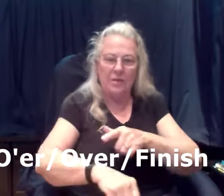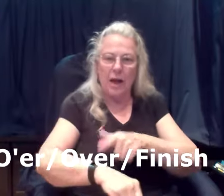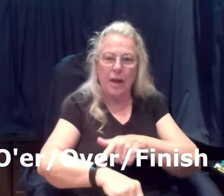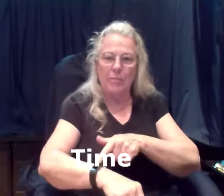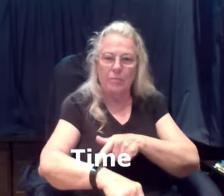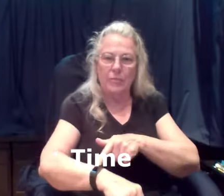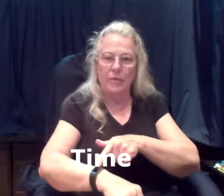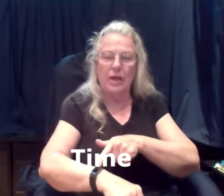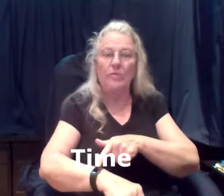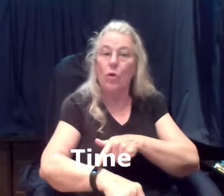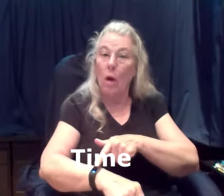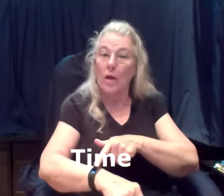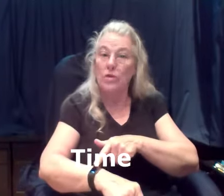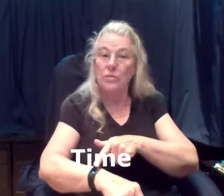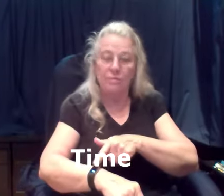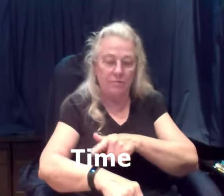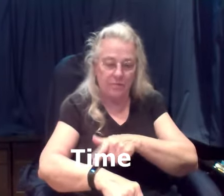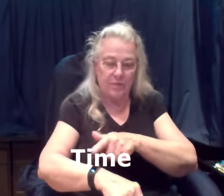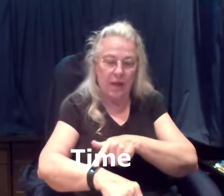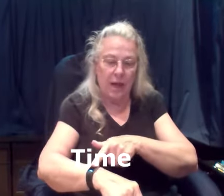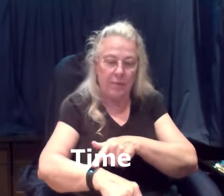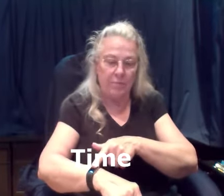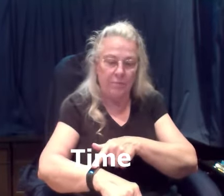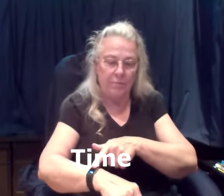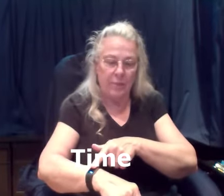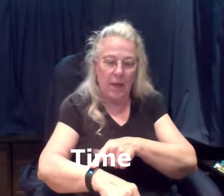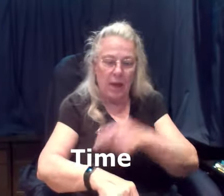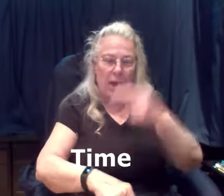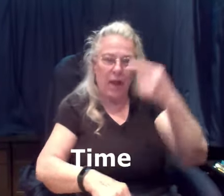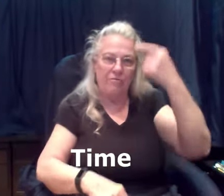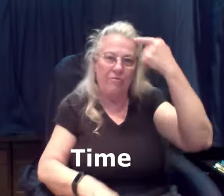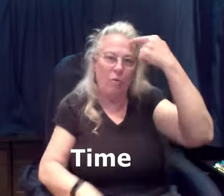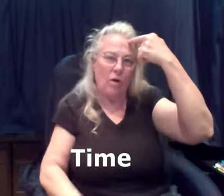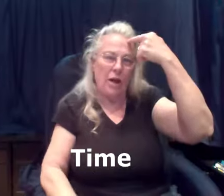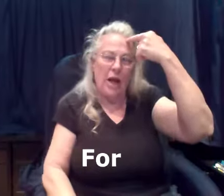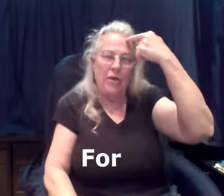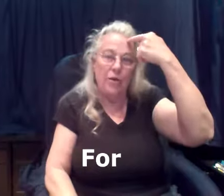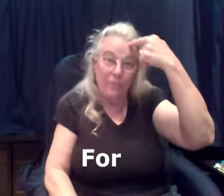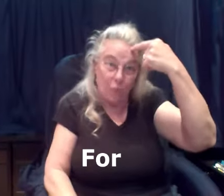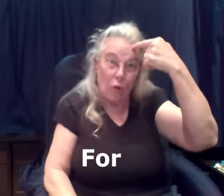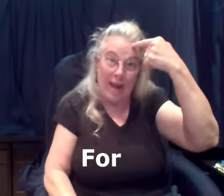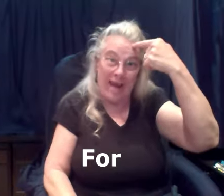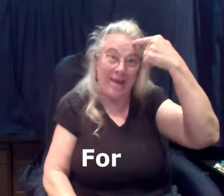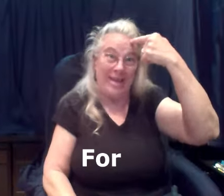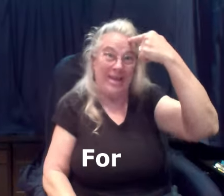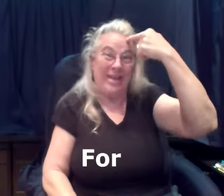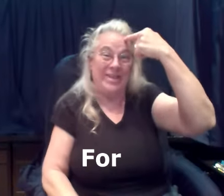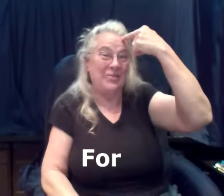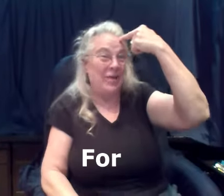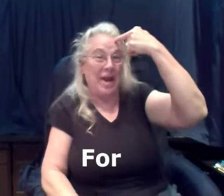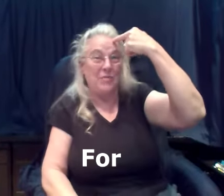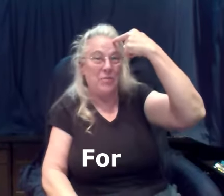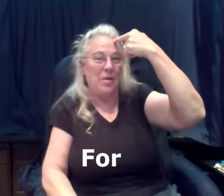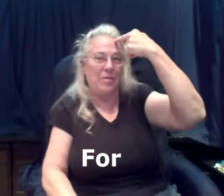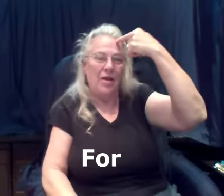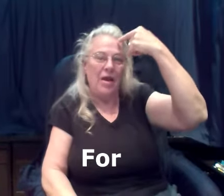Time, think of your watch, time. And four, your forehead is the way I remember it.